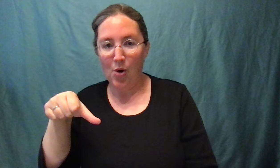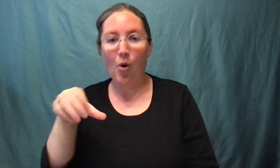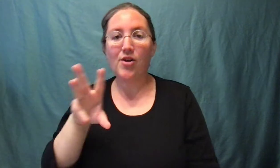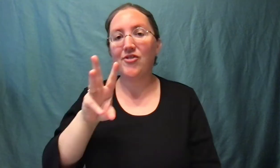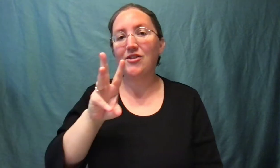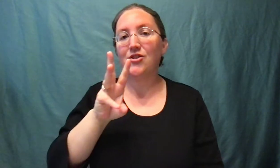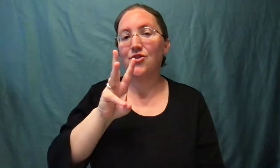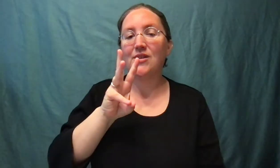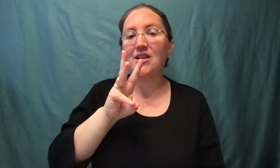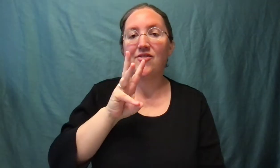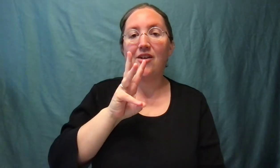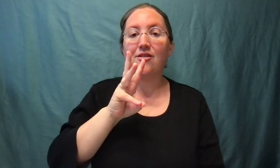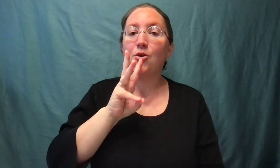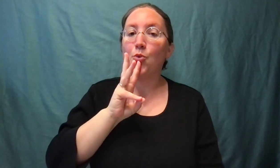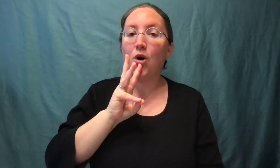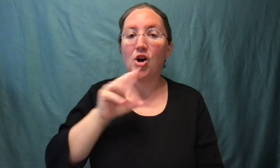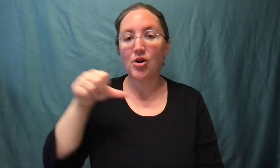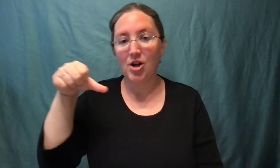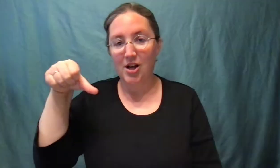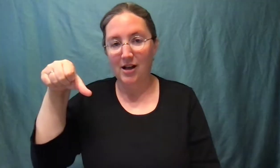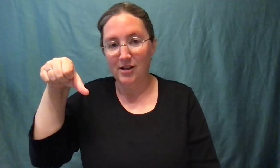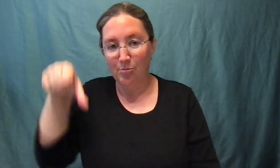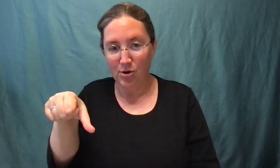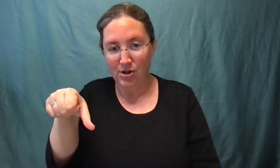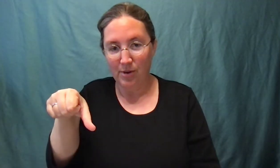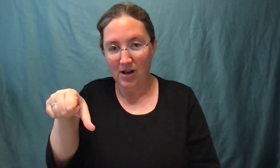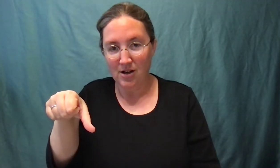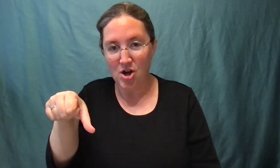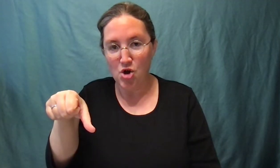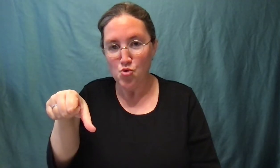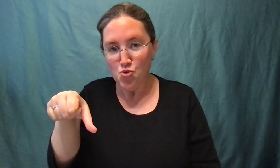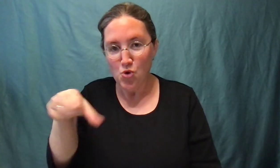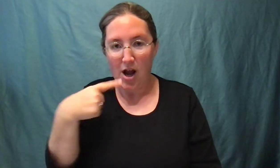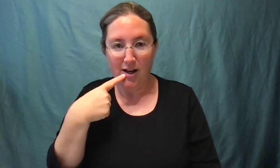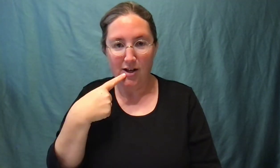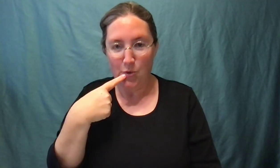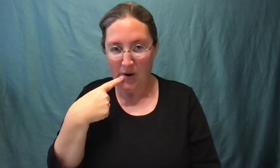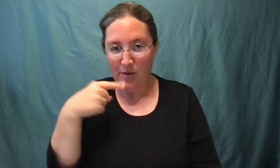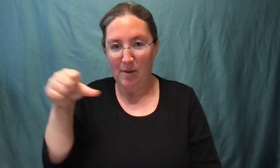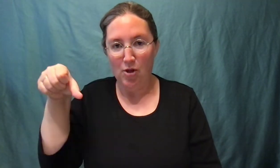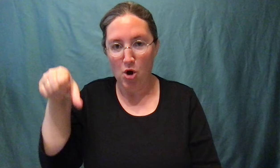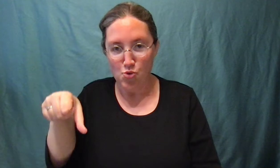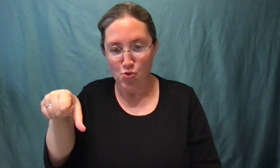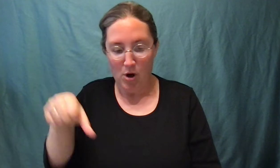Water fountain or drinking fountain, water, and then you push the button and you drink with your mouth.